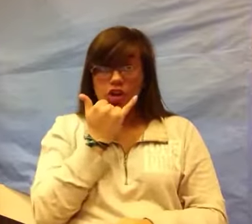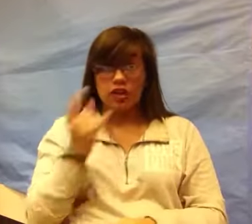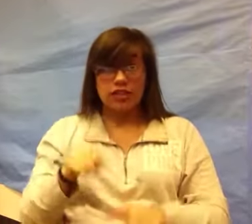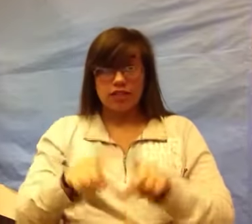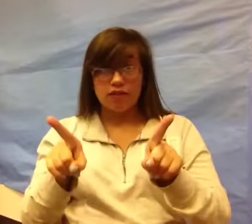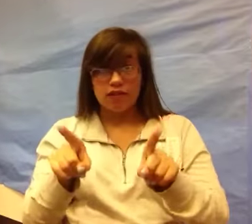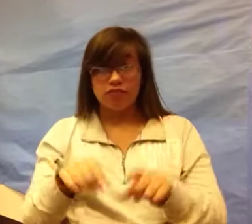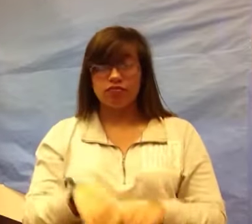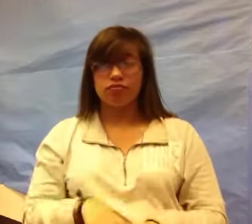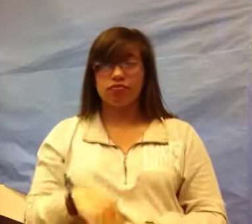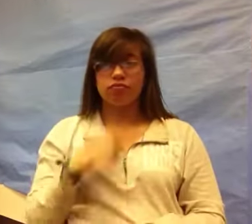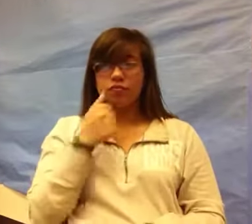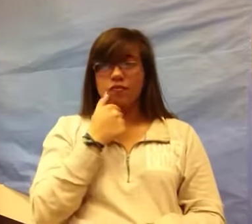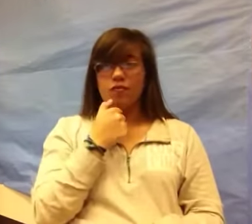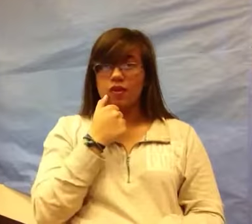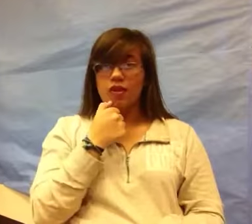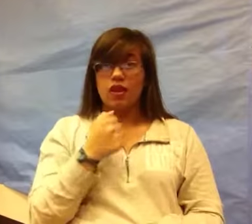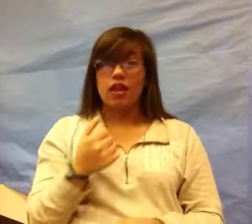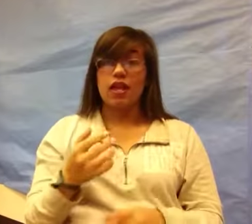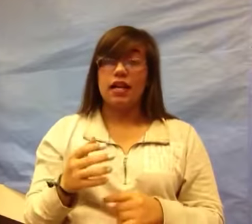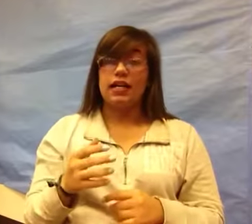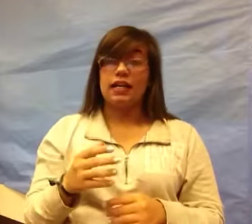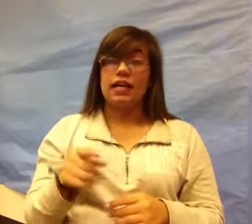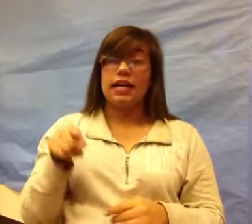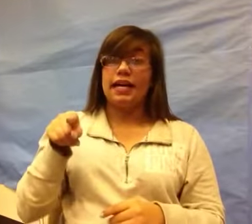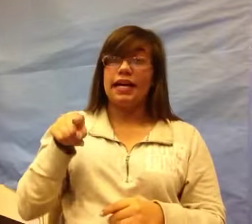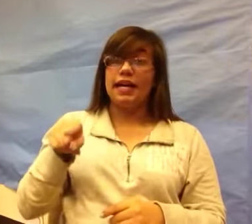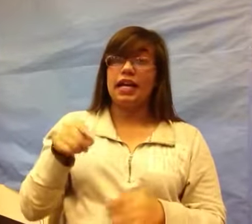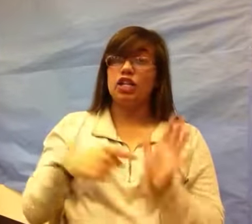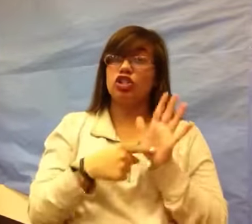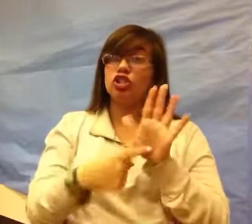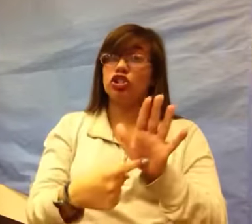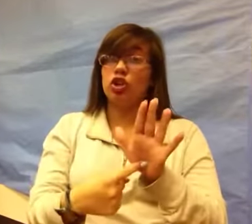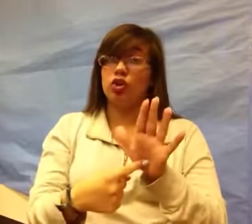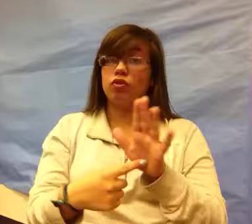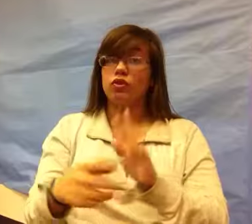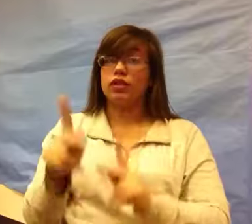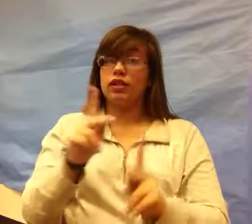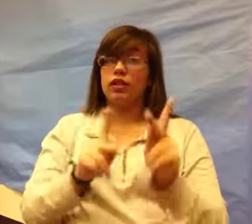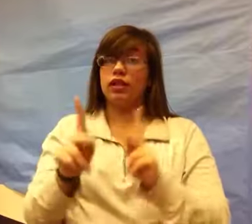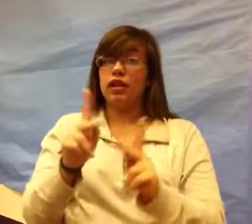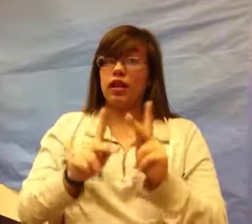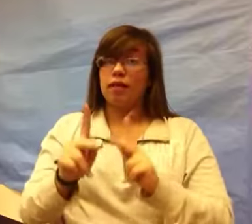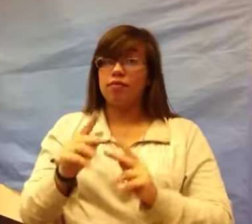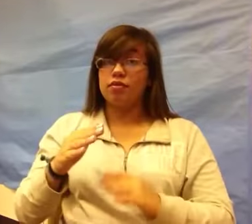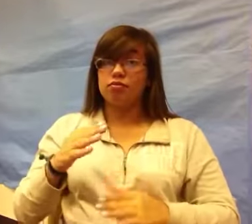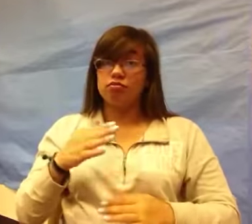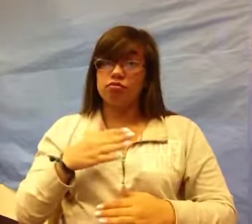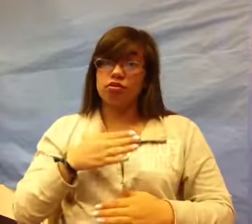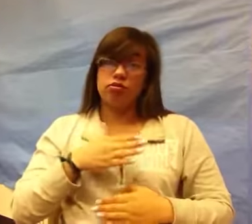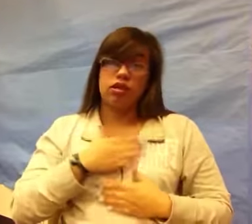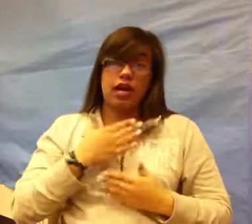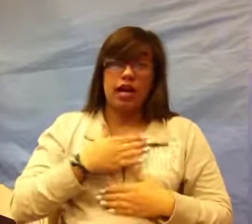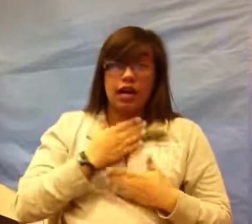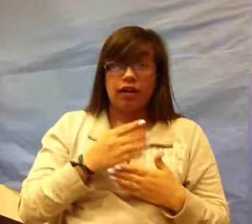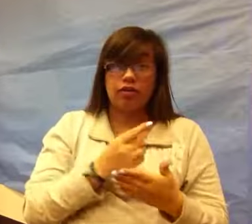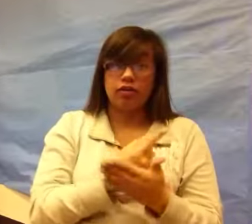happier during the work week, that would be the kind of magnitude of some of these experiments that disprove the